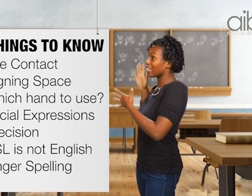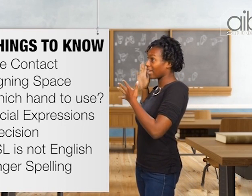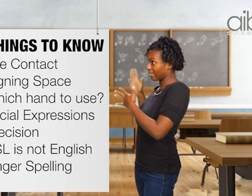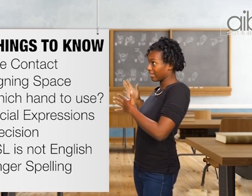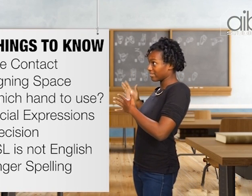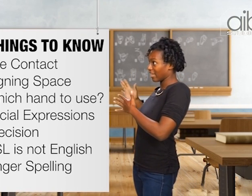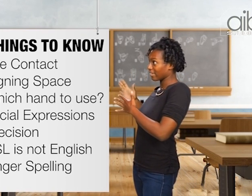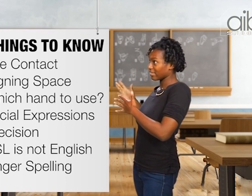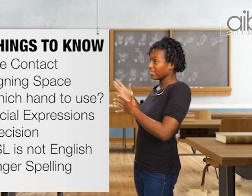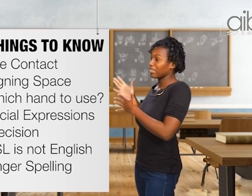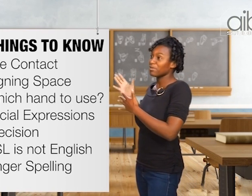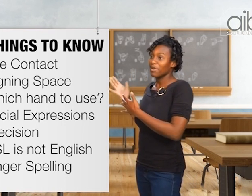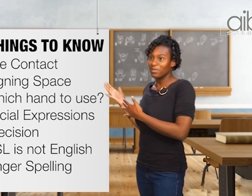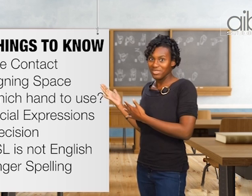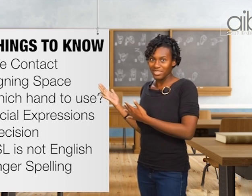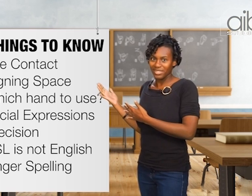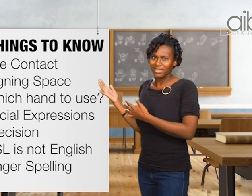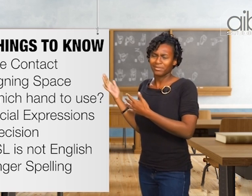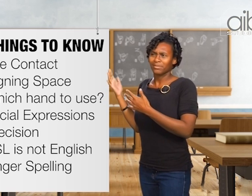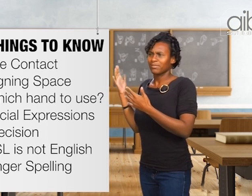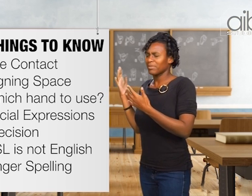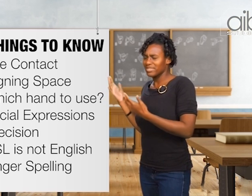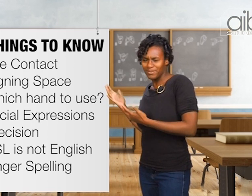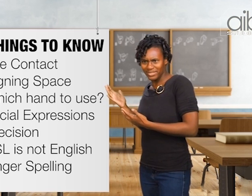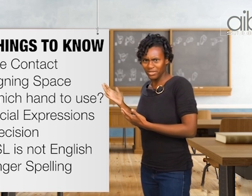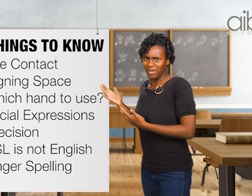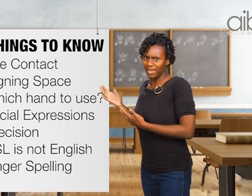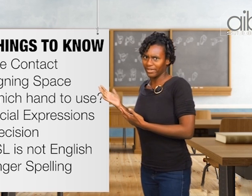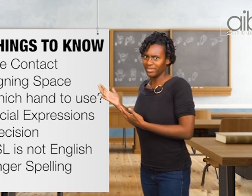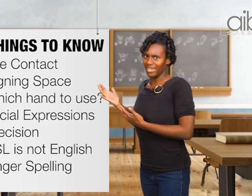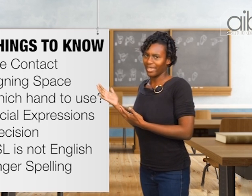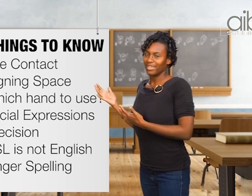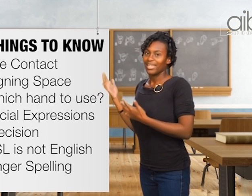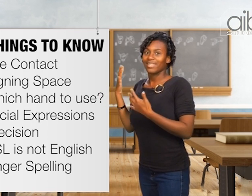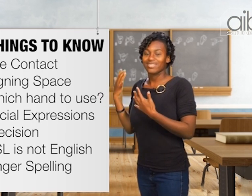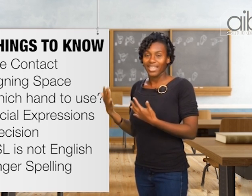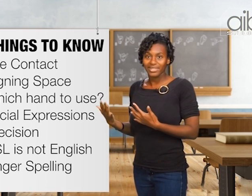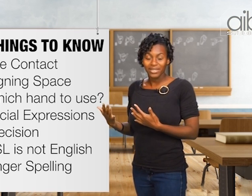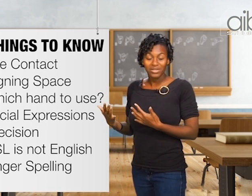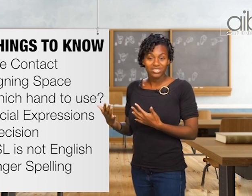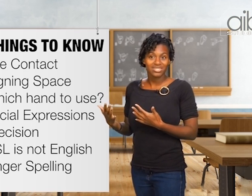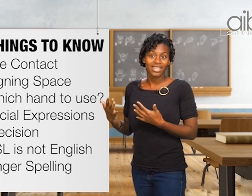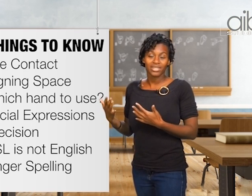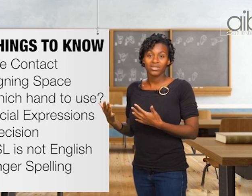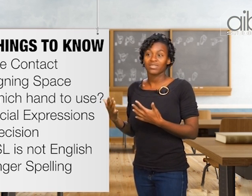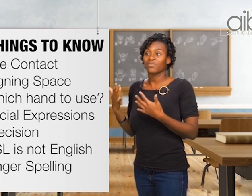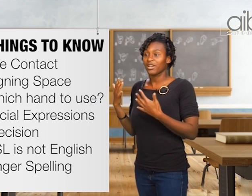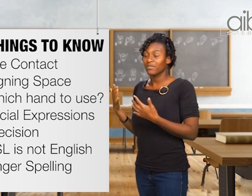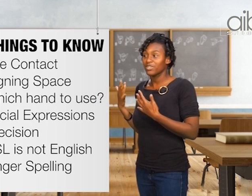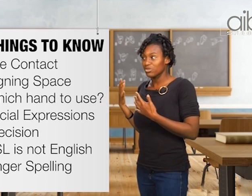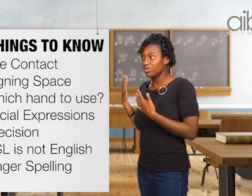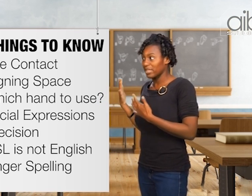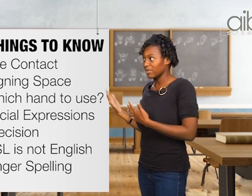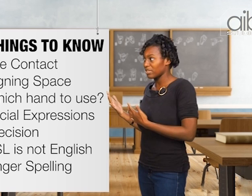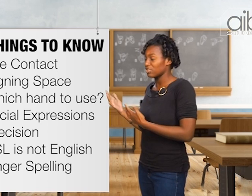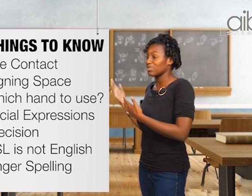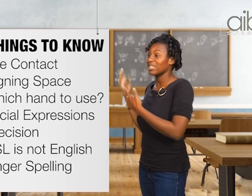eye contact. Now you're probably thinking, what's the big deal about eye contact? In sign language, the sign language is a very visual language. You need